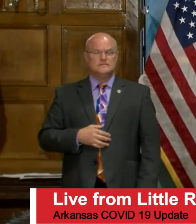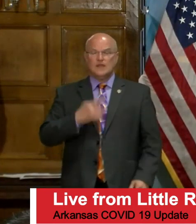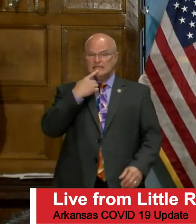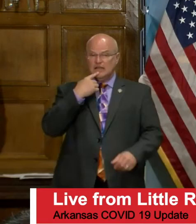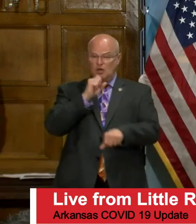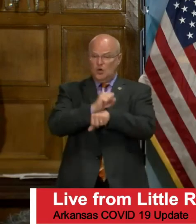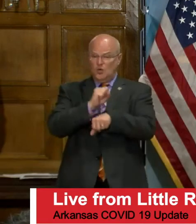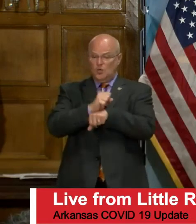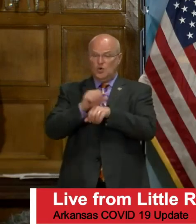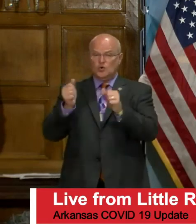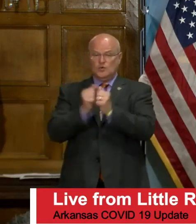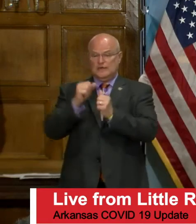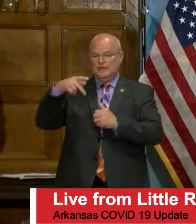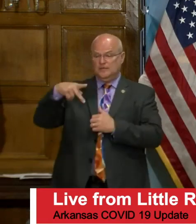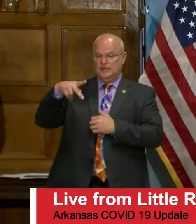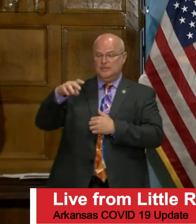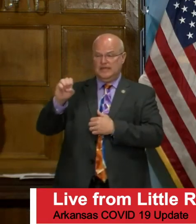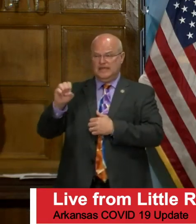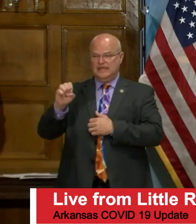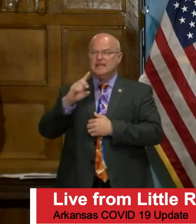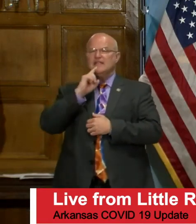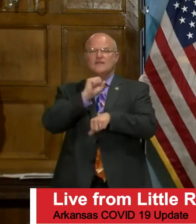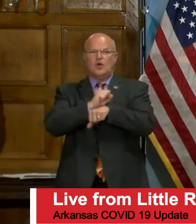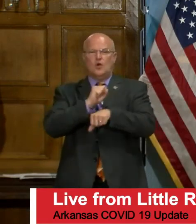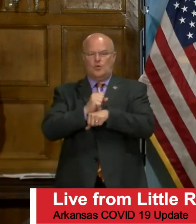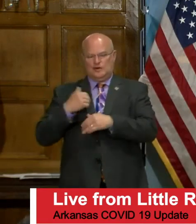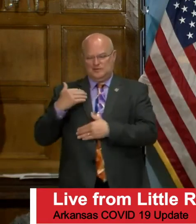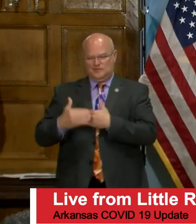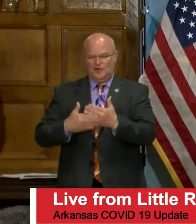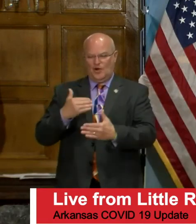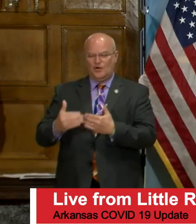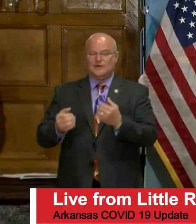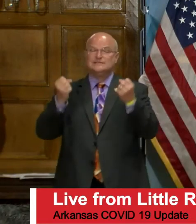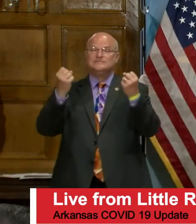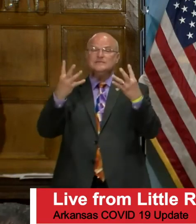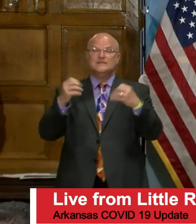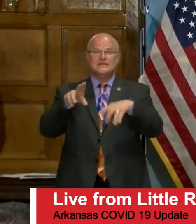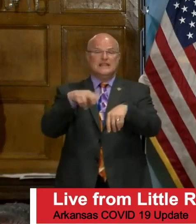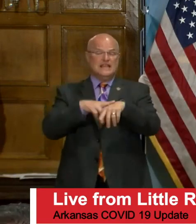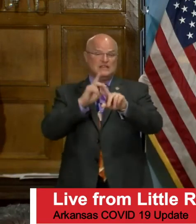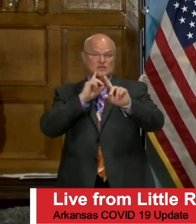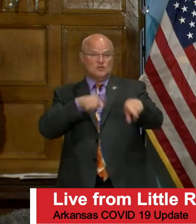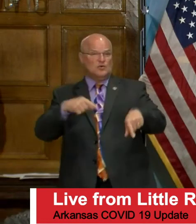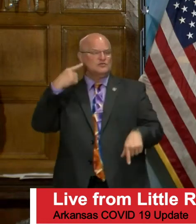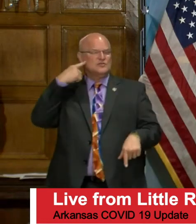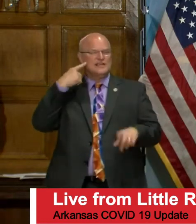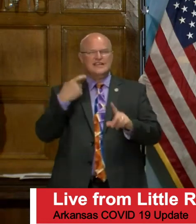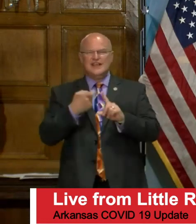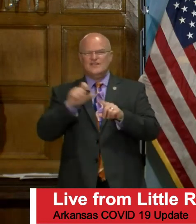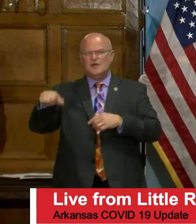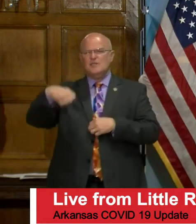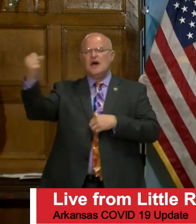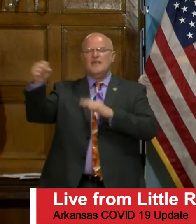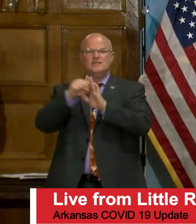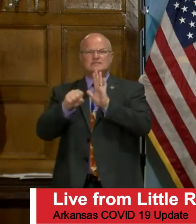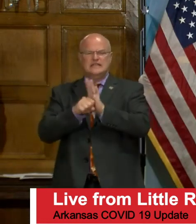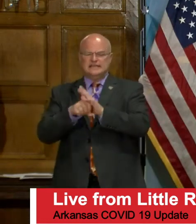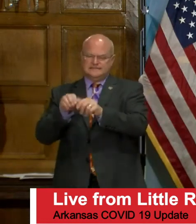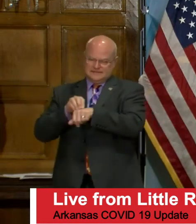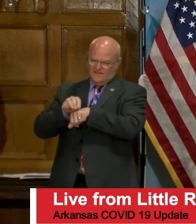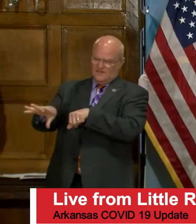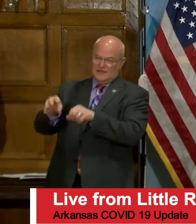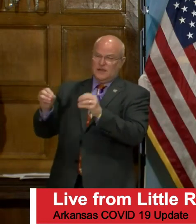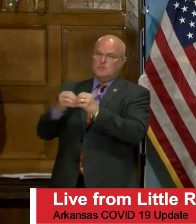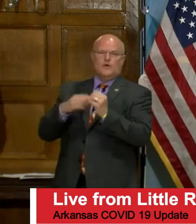When I said there's work to be done on PPE, it's definitely work in progress. A lot of the national reports you'll hear from other states that have been